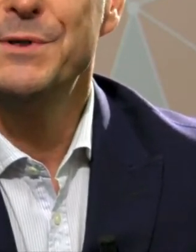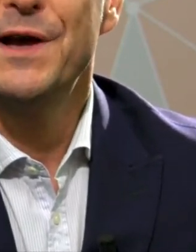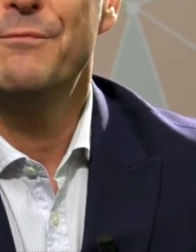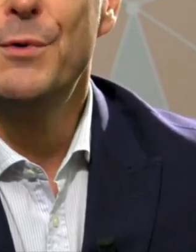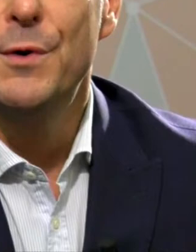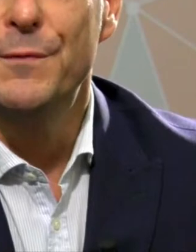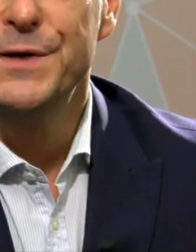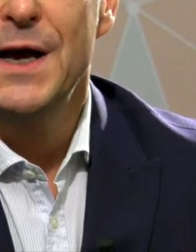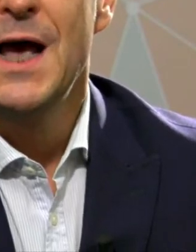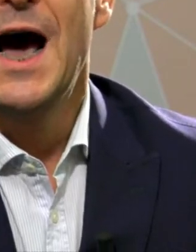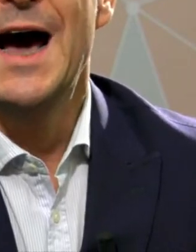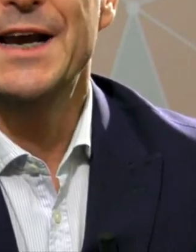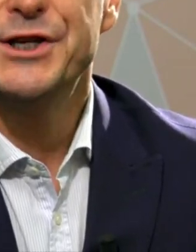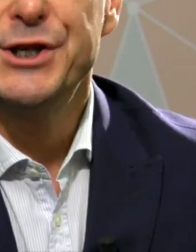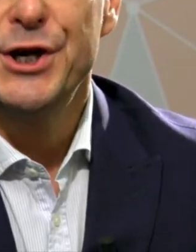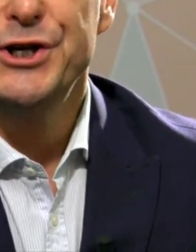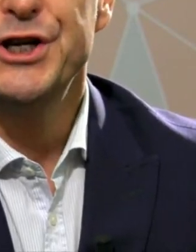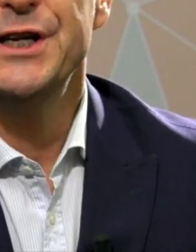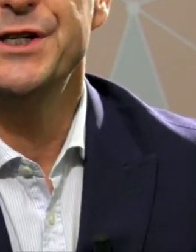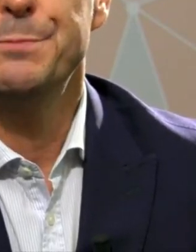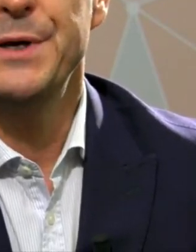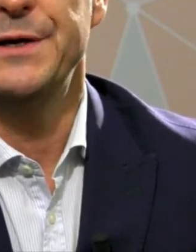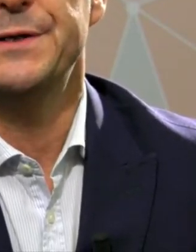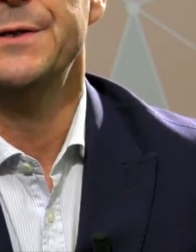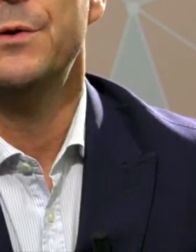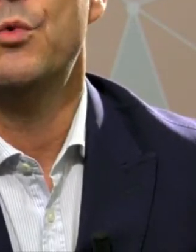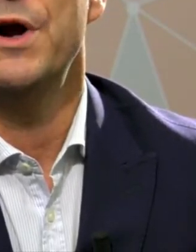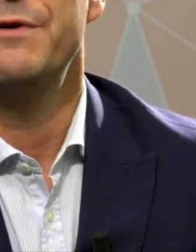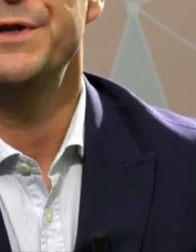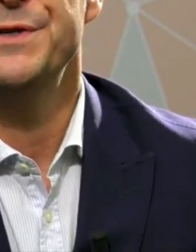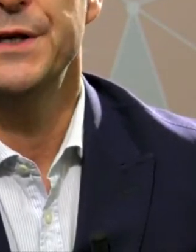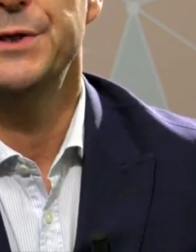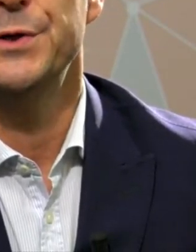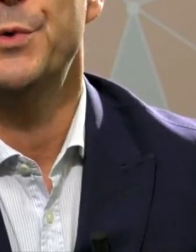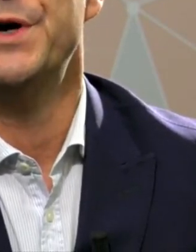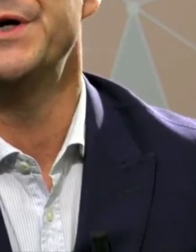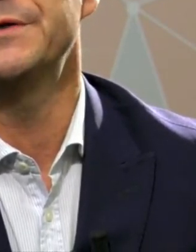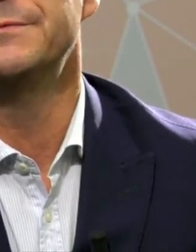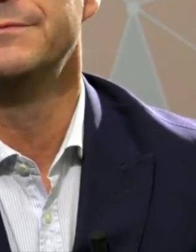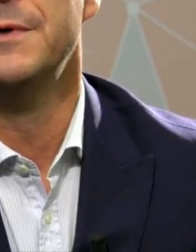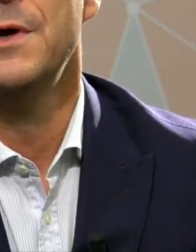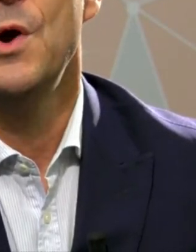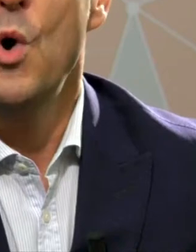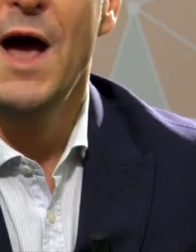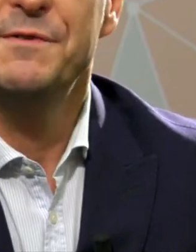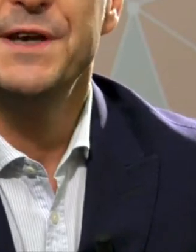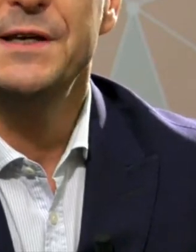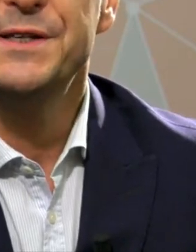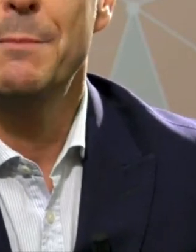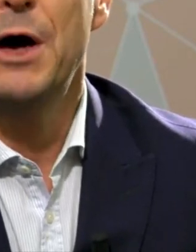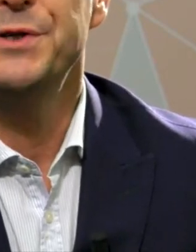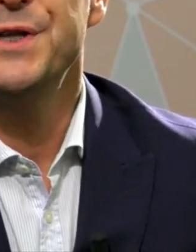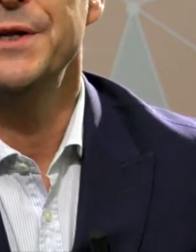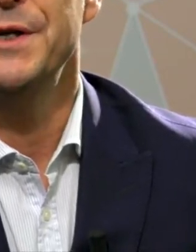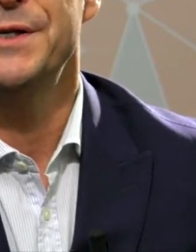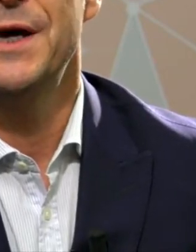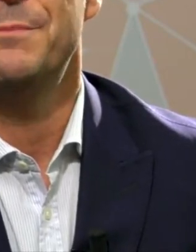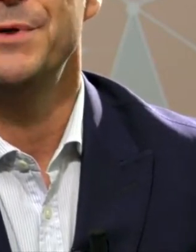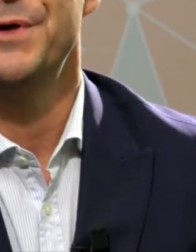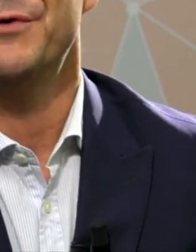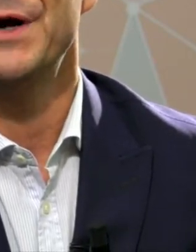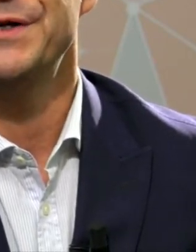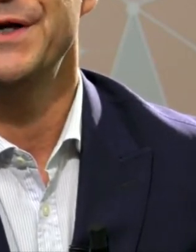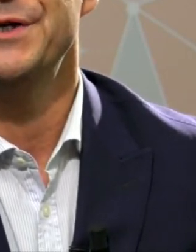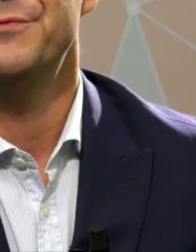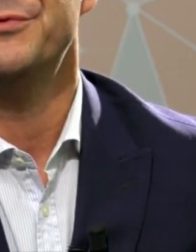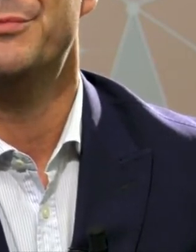our customers have moved and are still free to speak whatever the first part of it. We have seen some outstanding